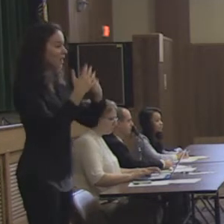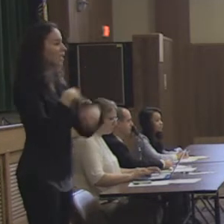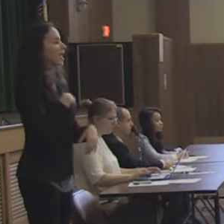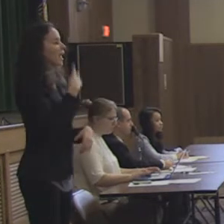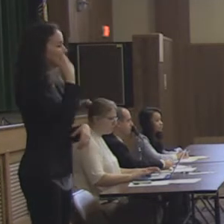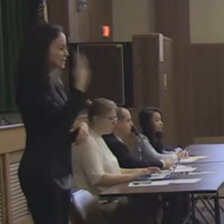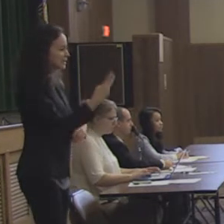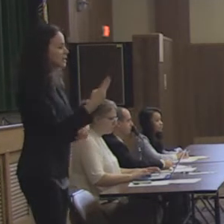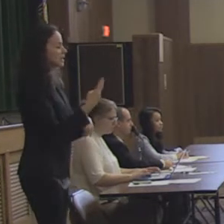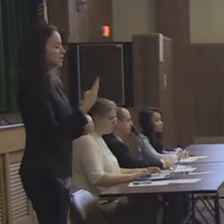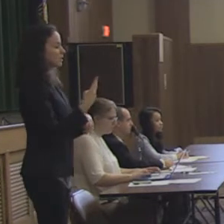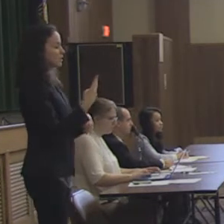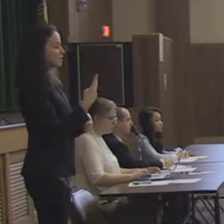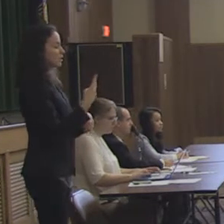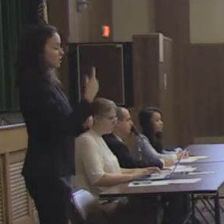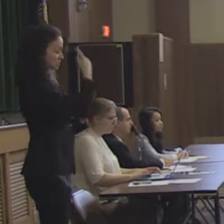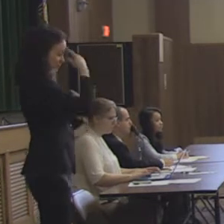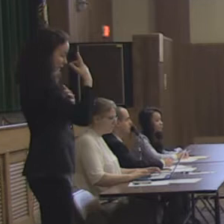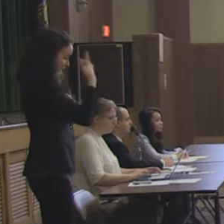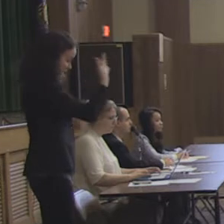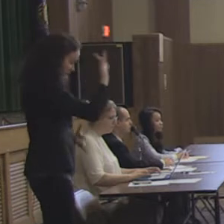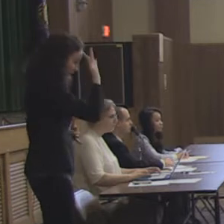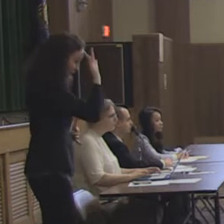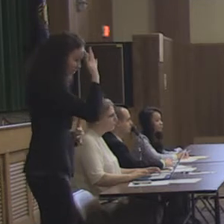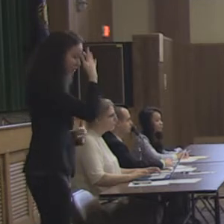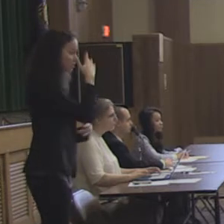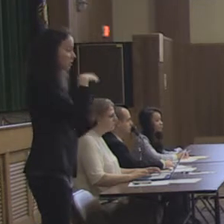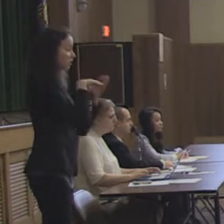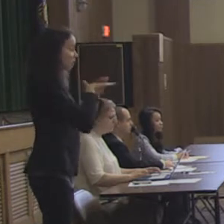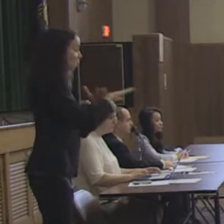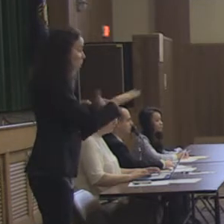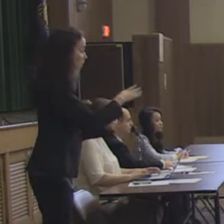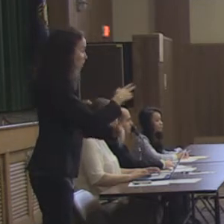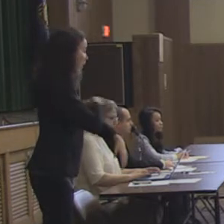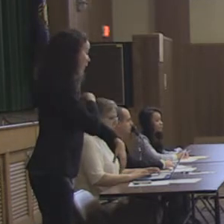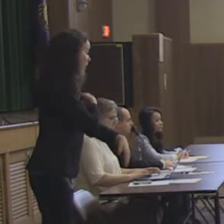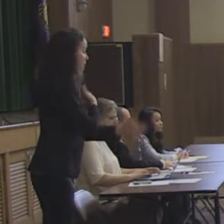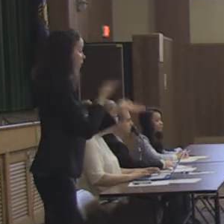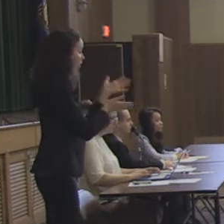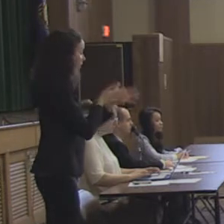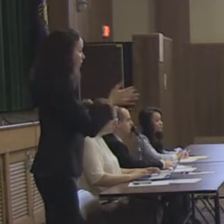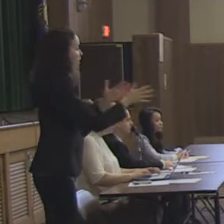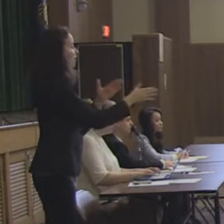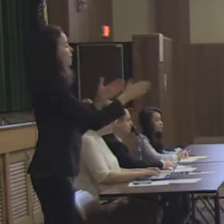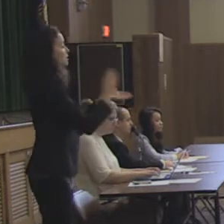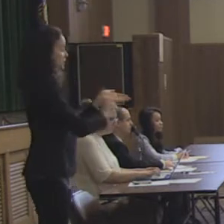the system, and they come to us, they go out of the community, they go to